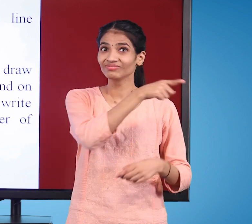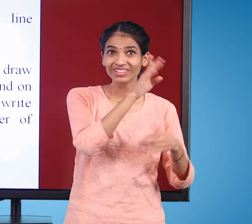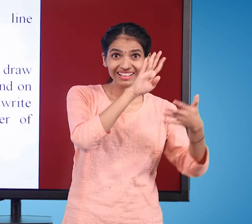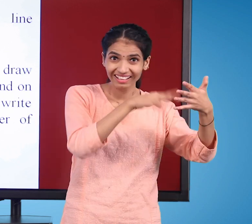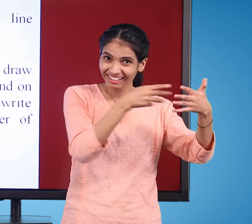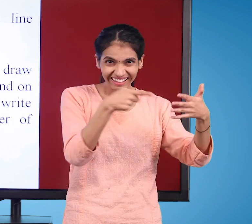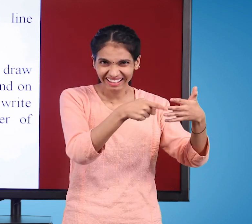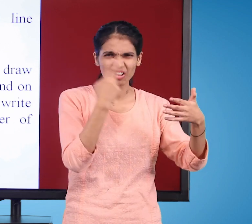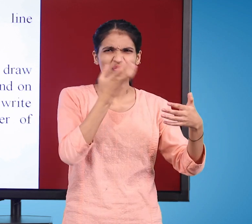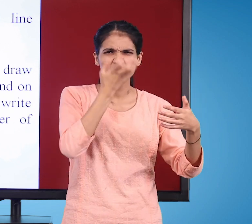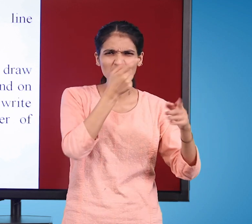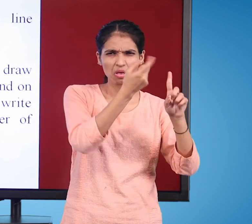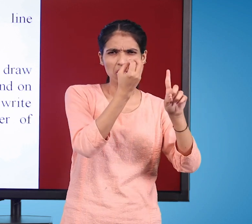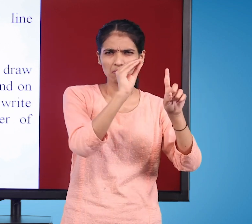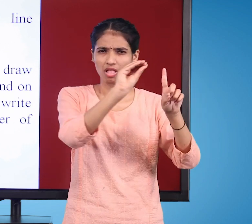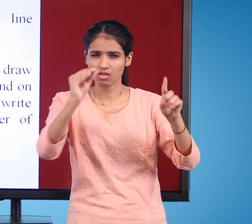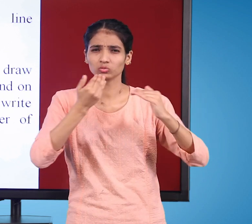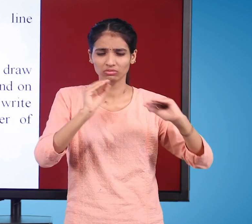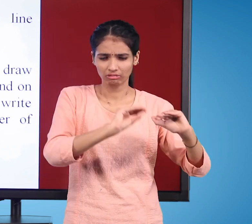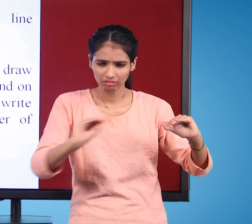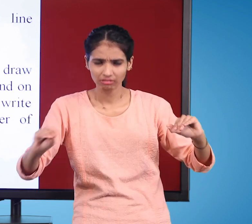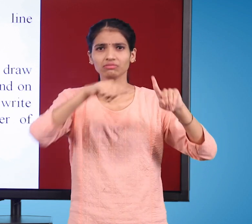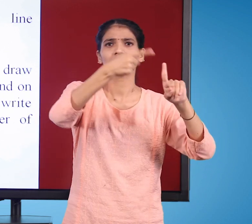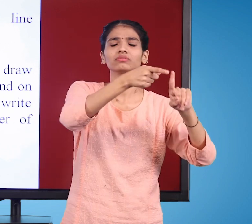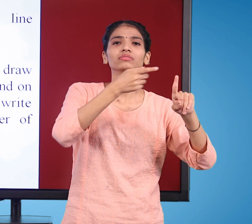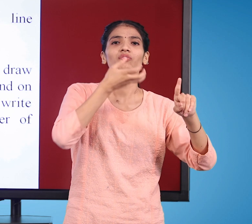First of all, draw a horizontal line and a vertical line.